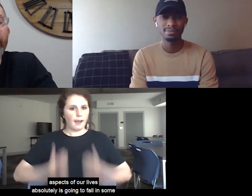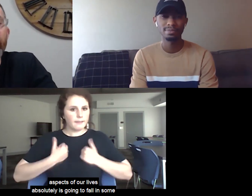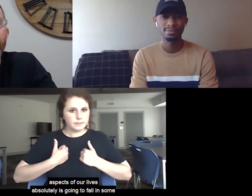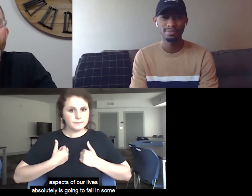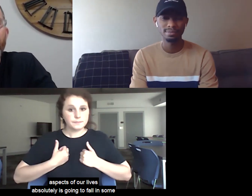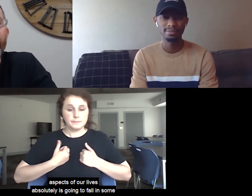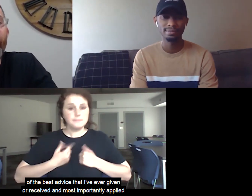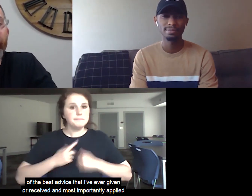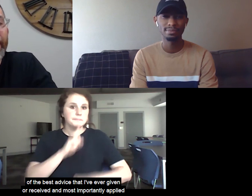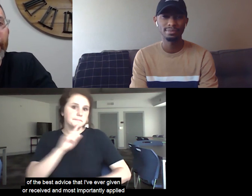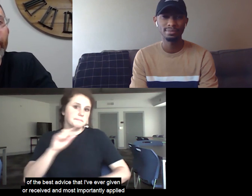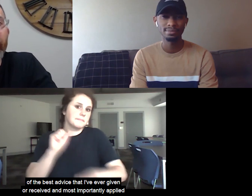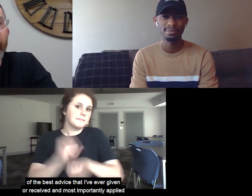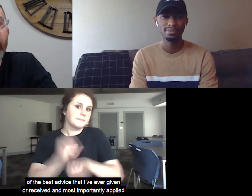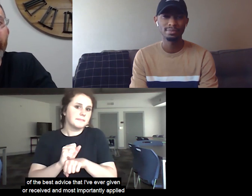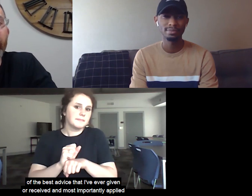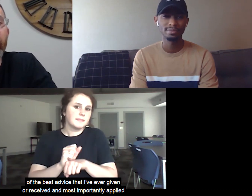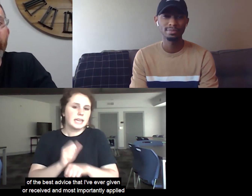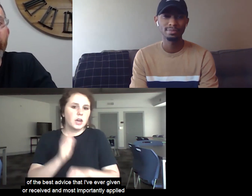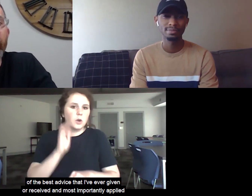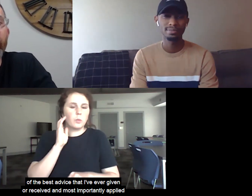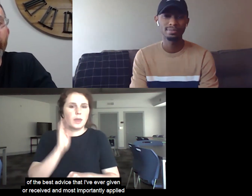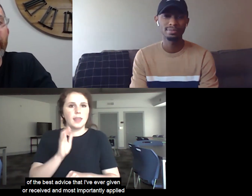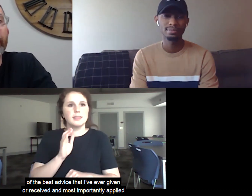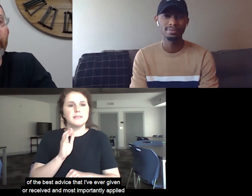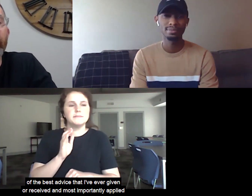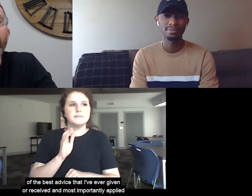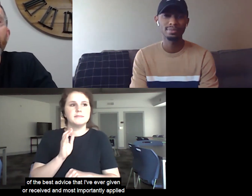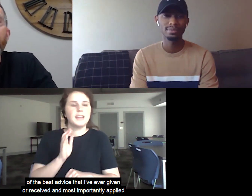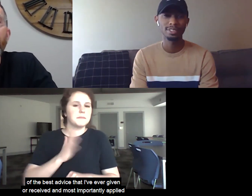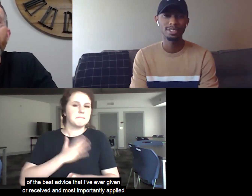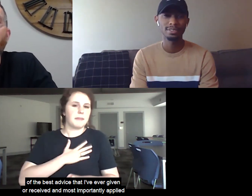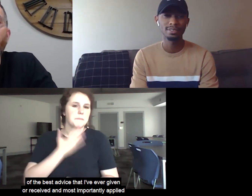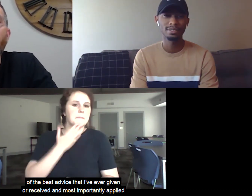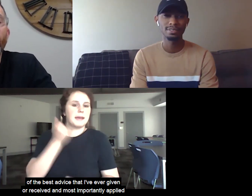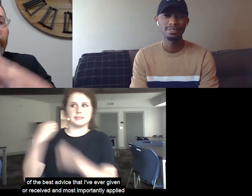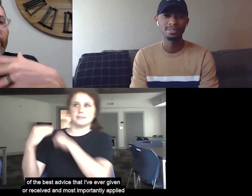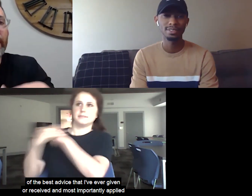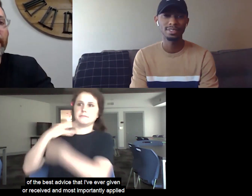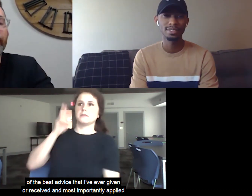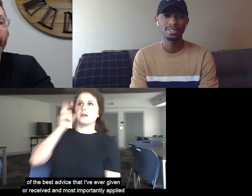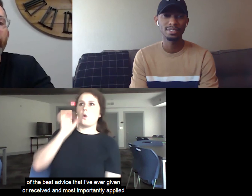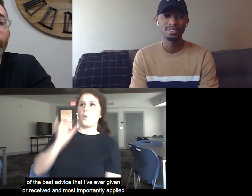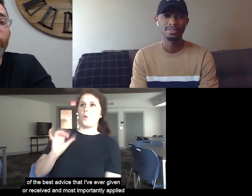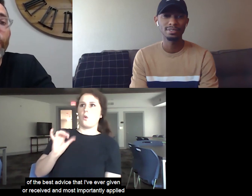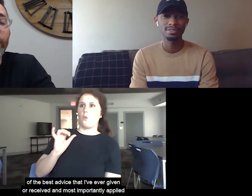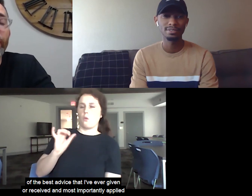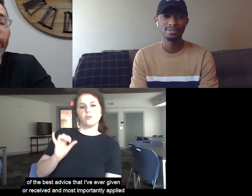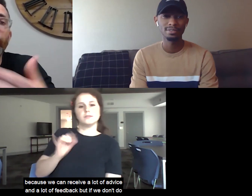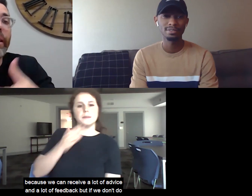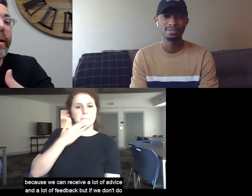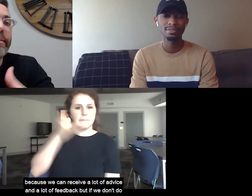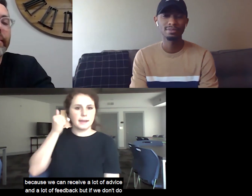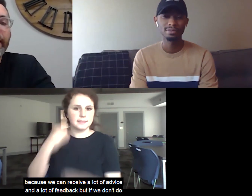absolutely is going to fall in some of the best advice that I've ever given or received, and most